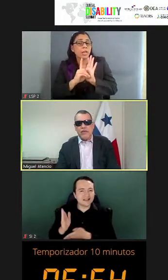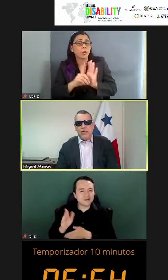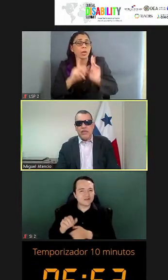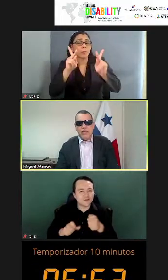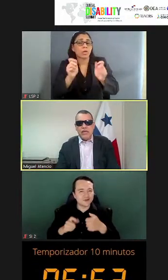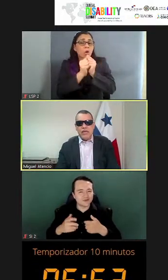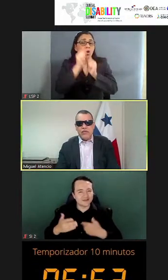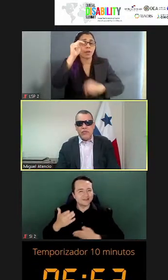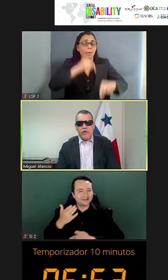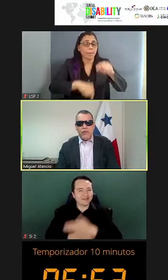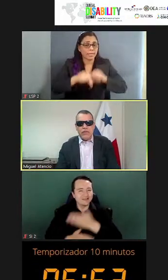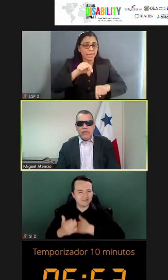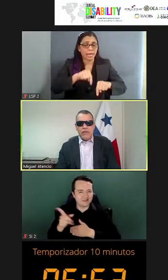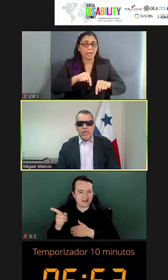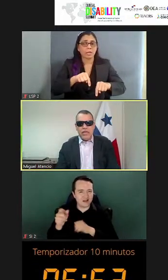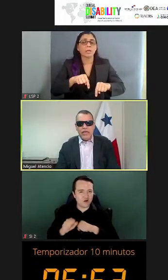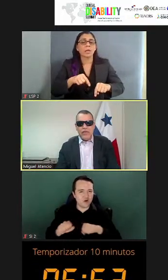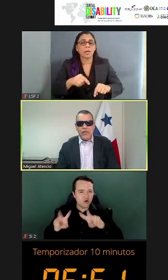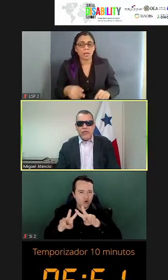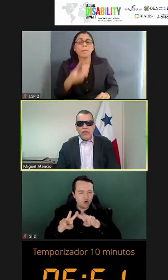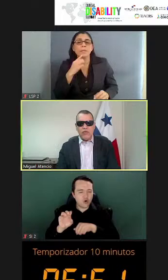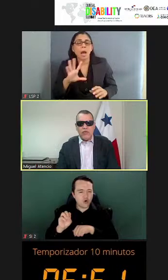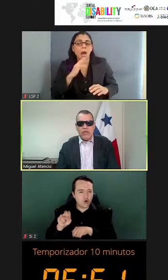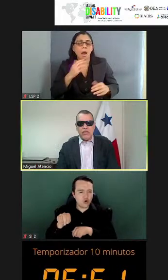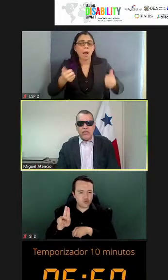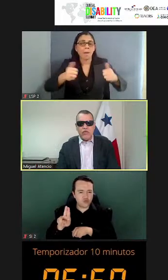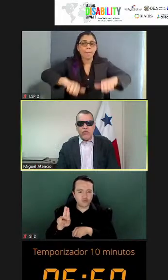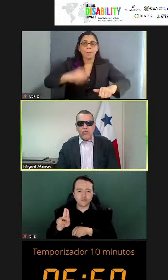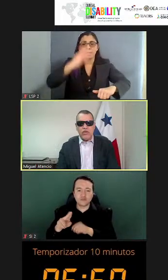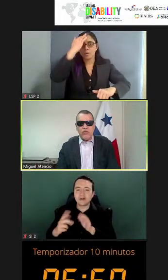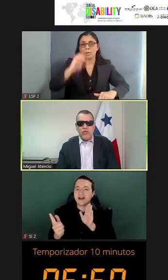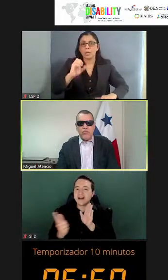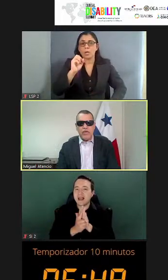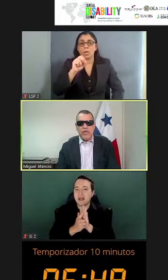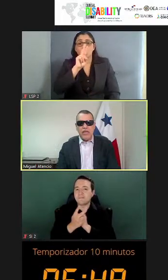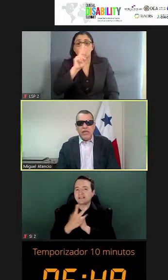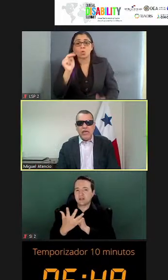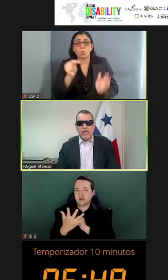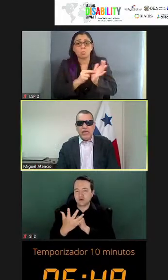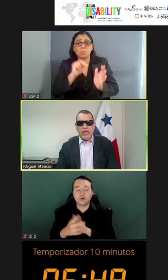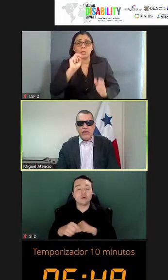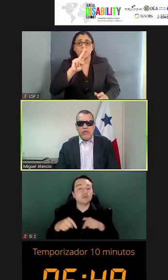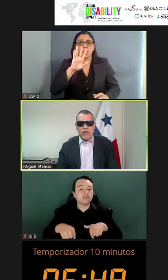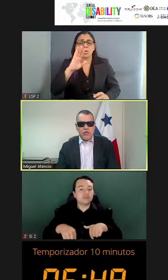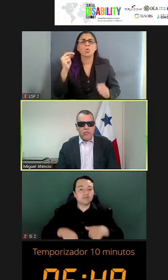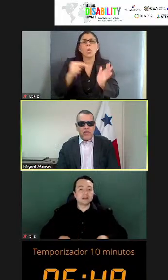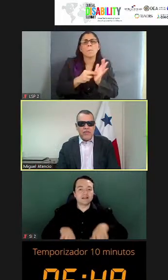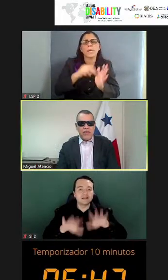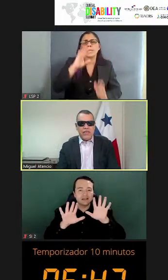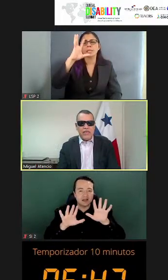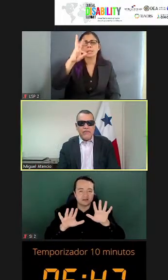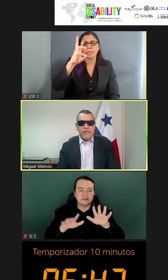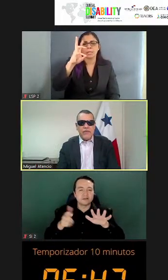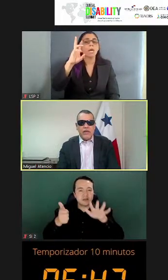of the rights of persons with disabilities approved by law